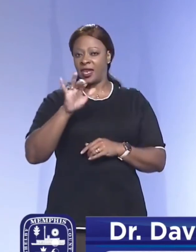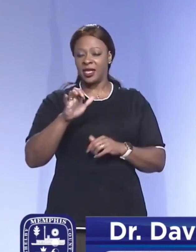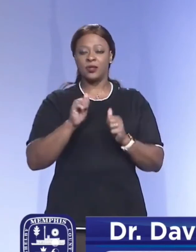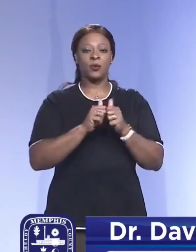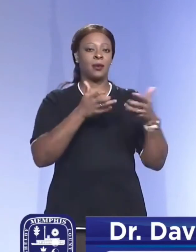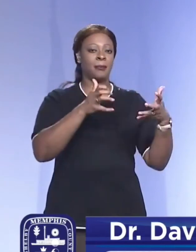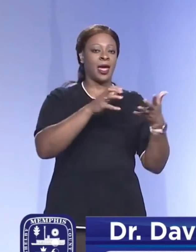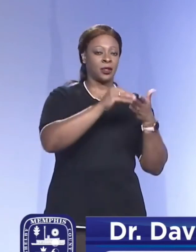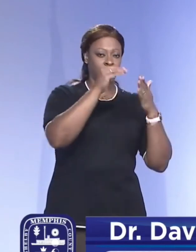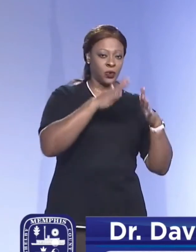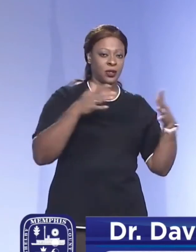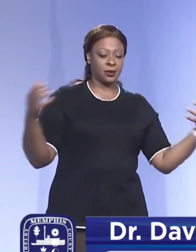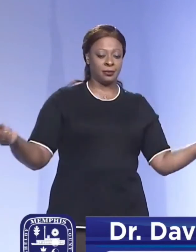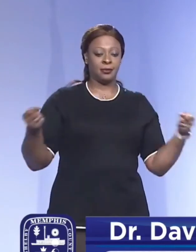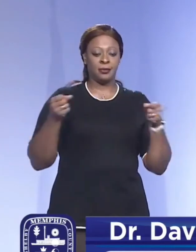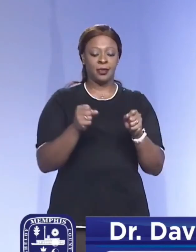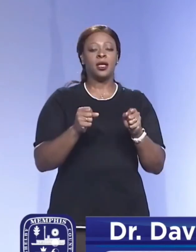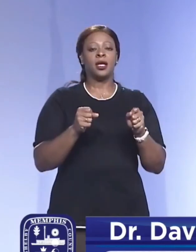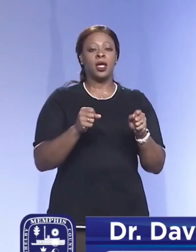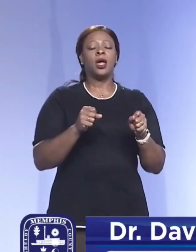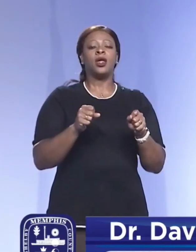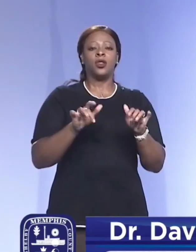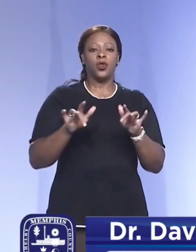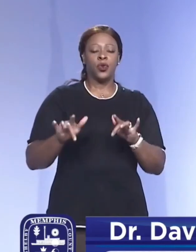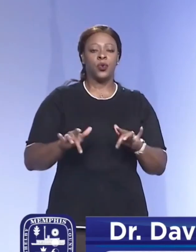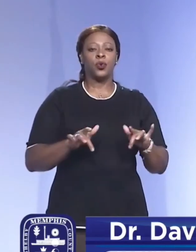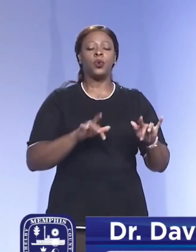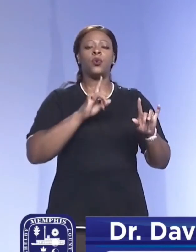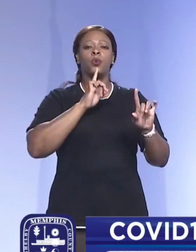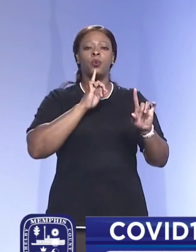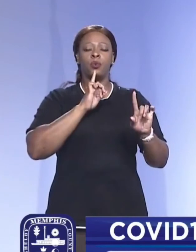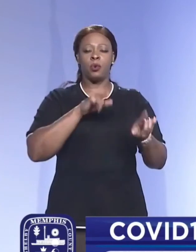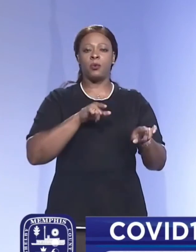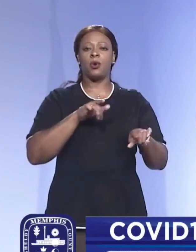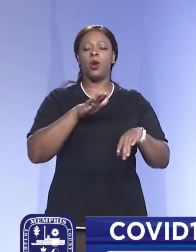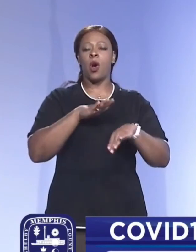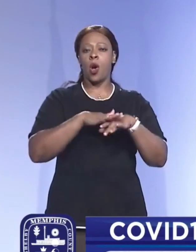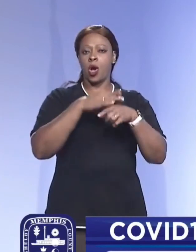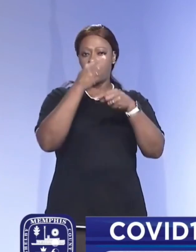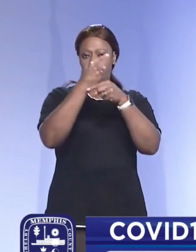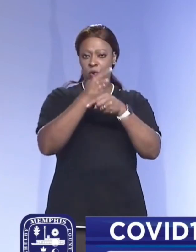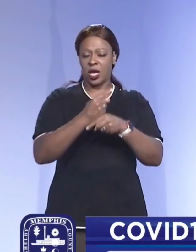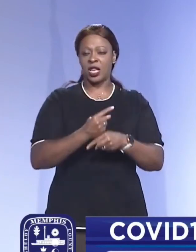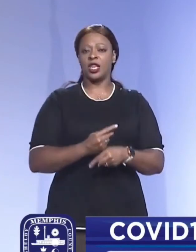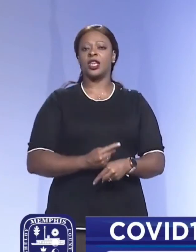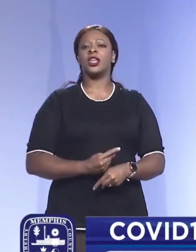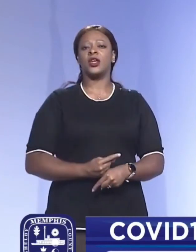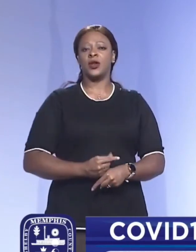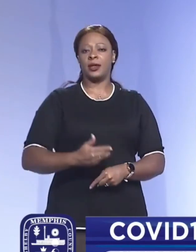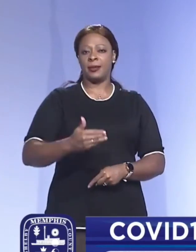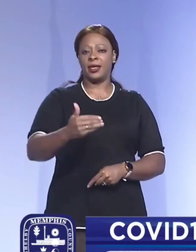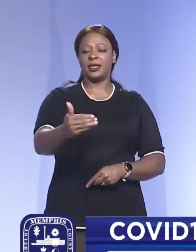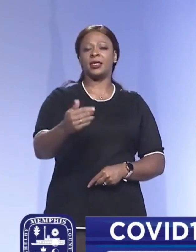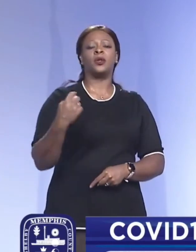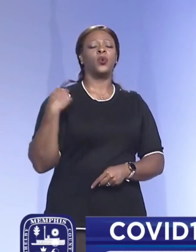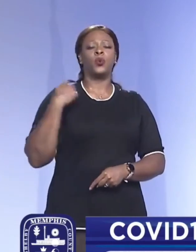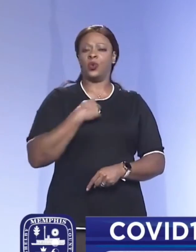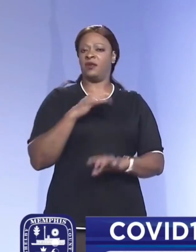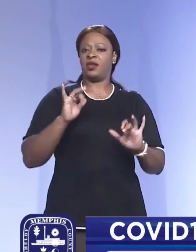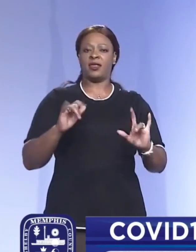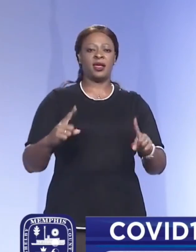basketball student athletes. They've reported on that, I believe, on a regular basis. We've done